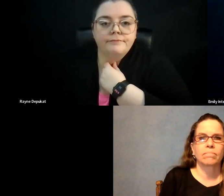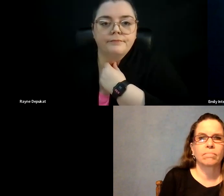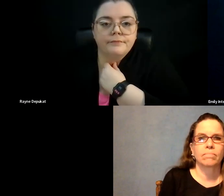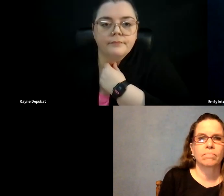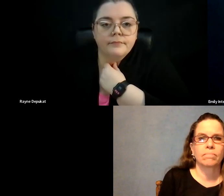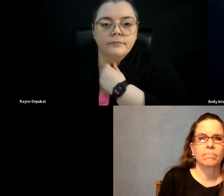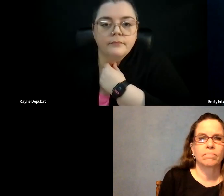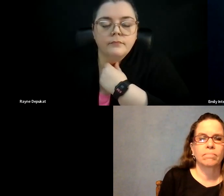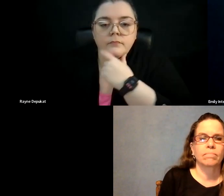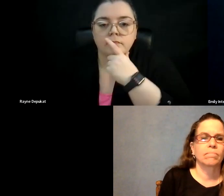that.